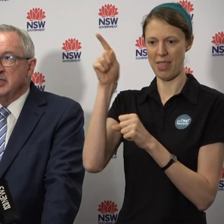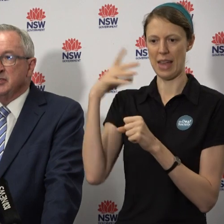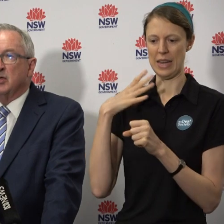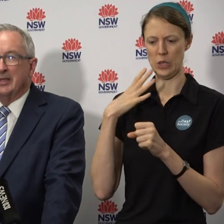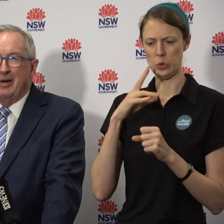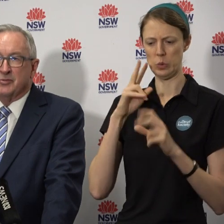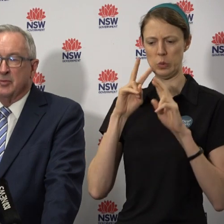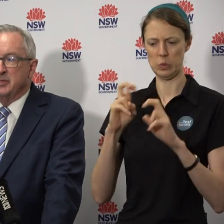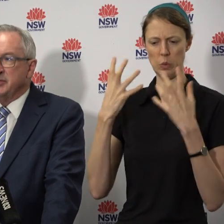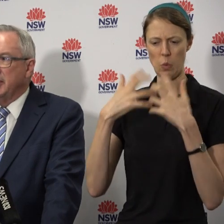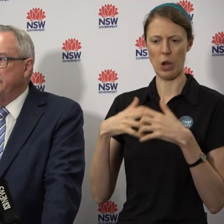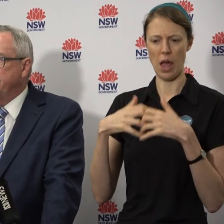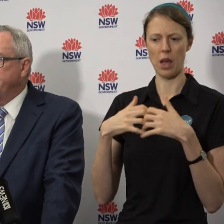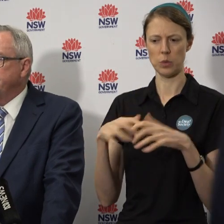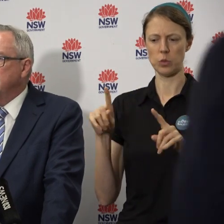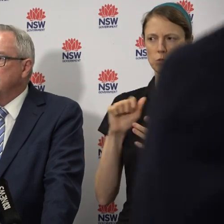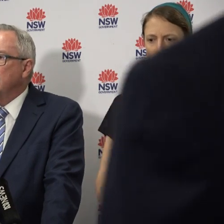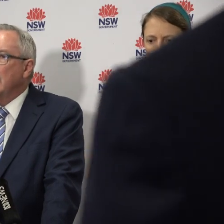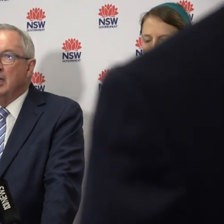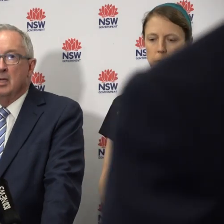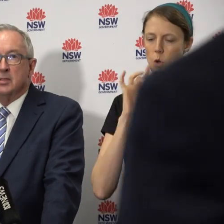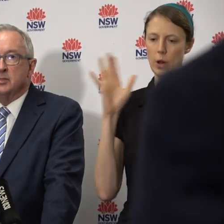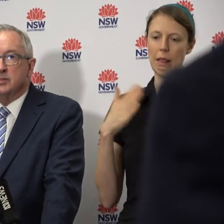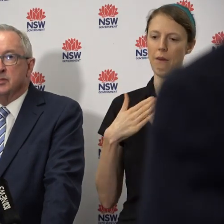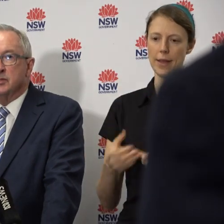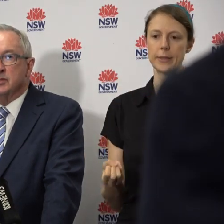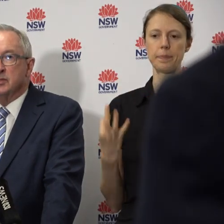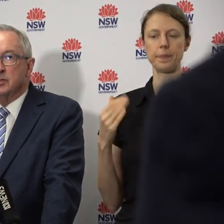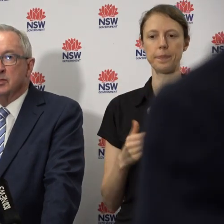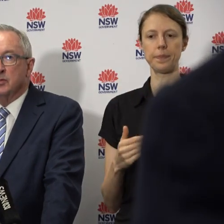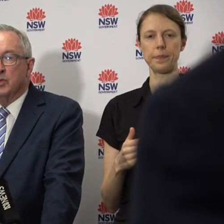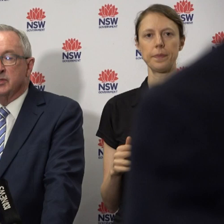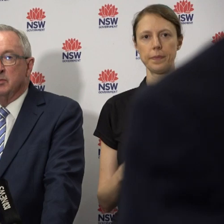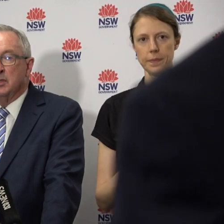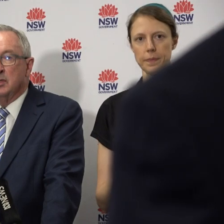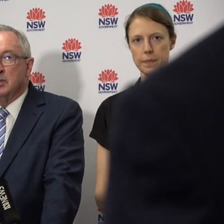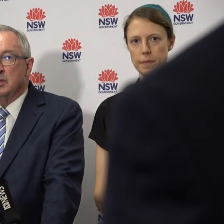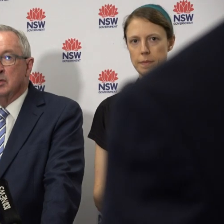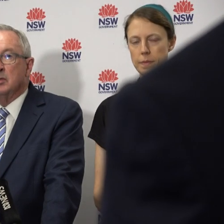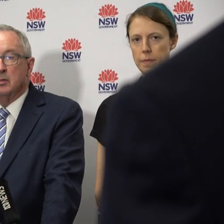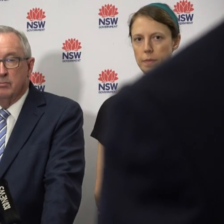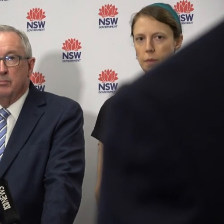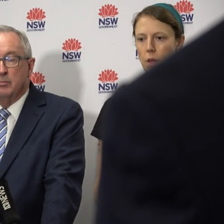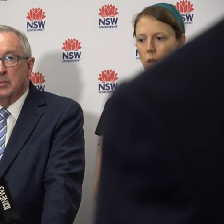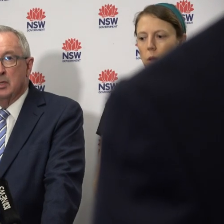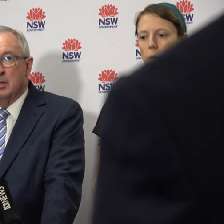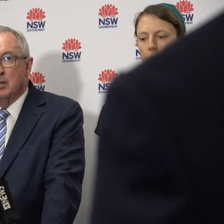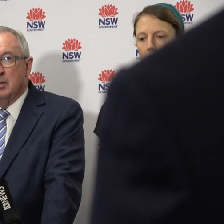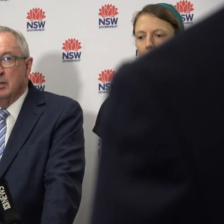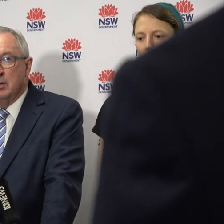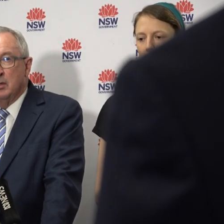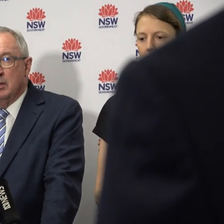discussed. There's no clear answer at the present time. Can I ask you just on one thing? There's a vulnerable group that we haven't really talked about, and that